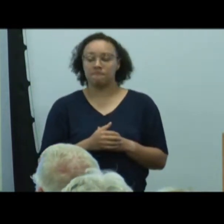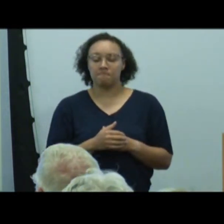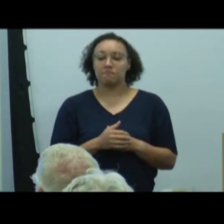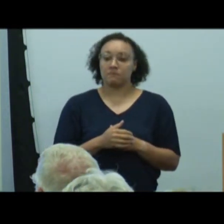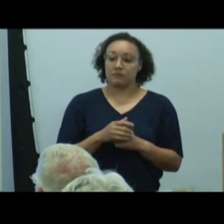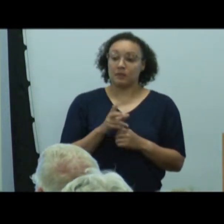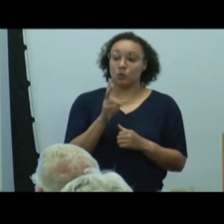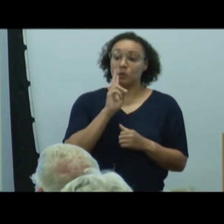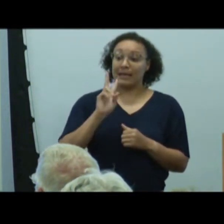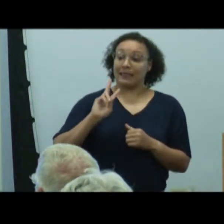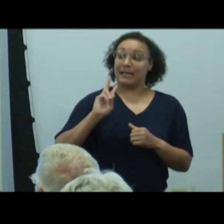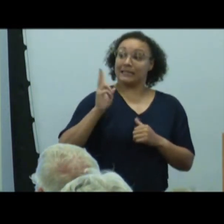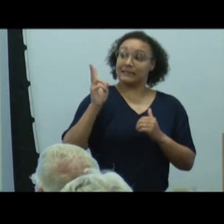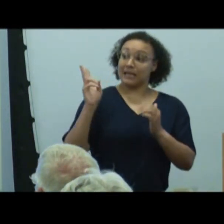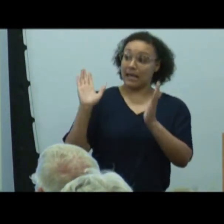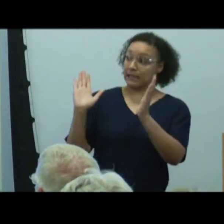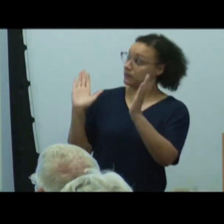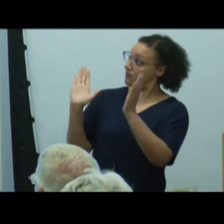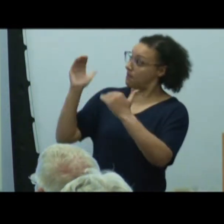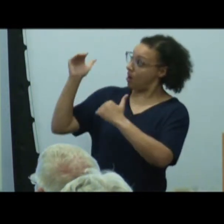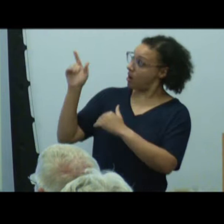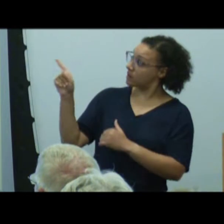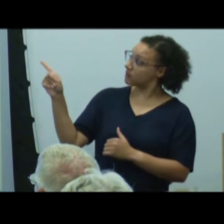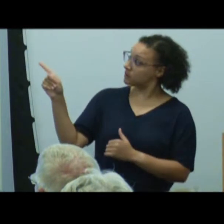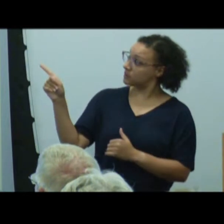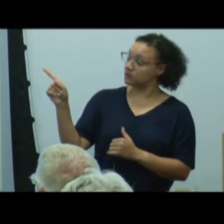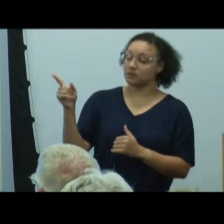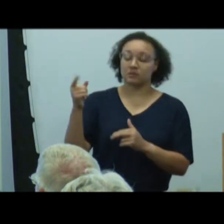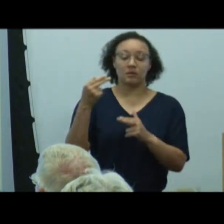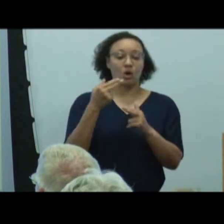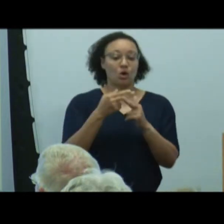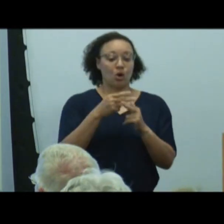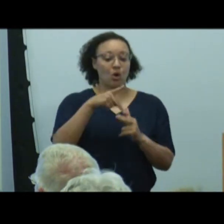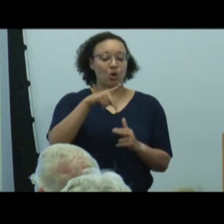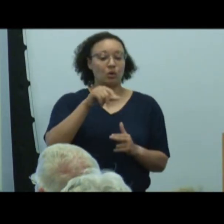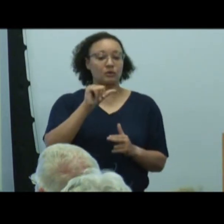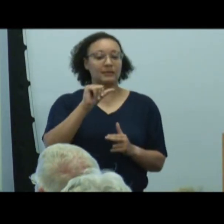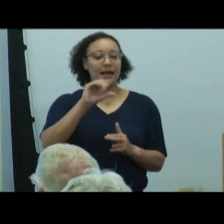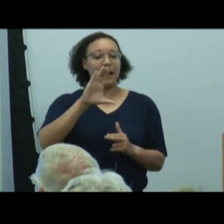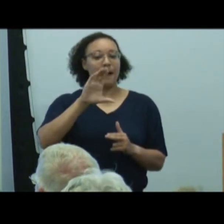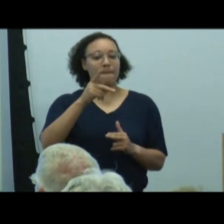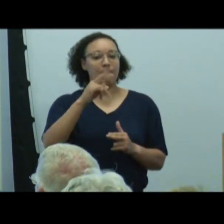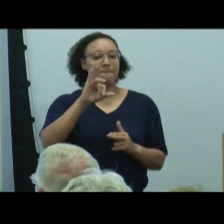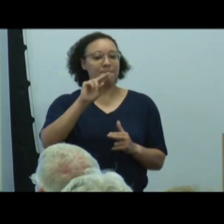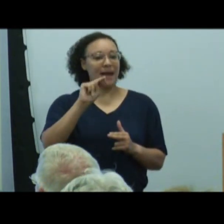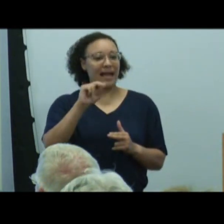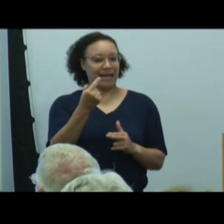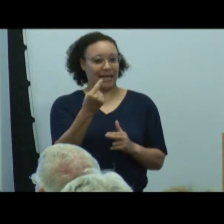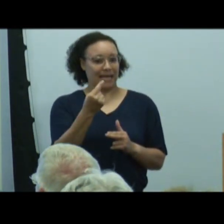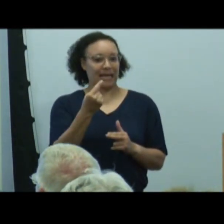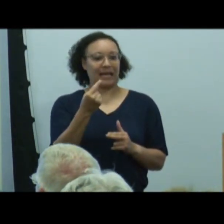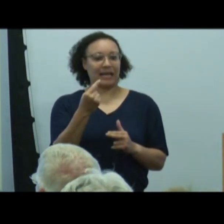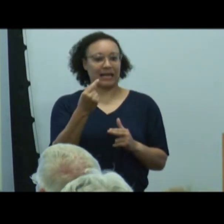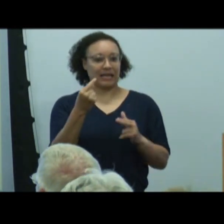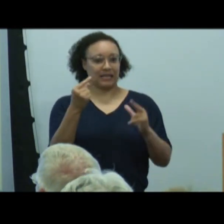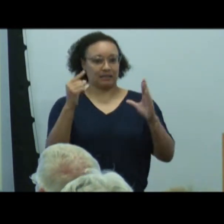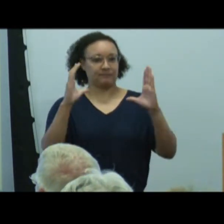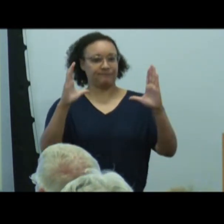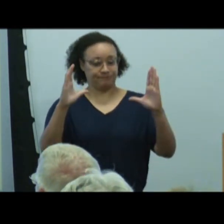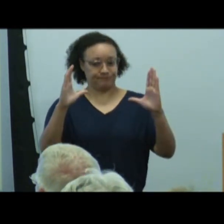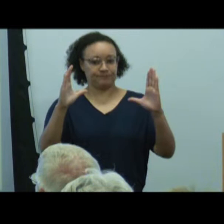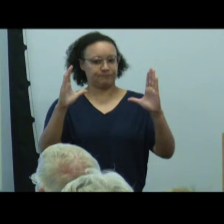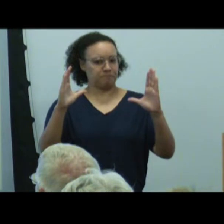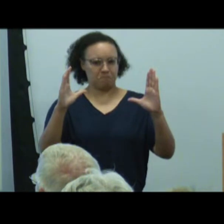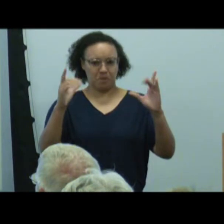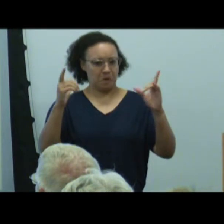in the second image, called packing. And you will note in that is what they have done